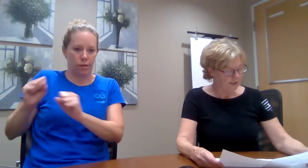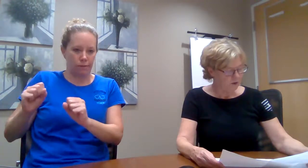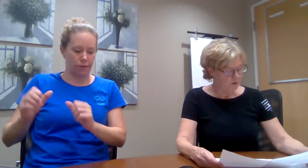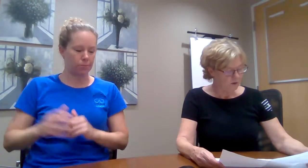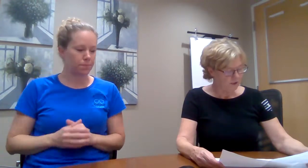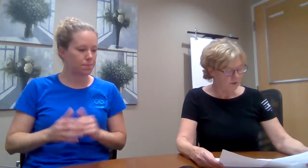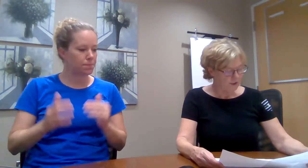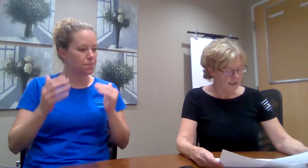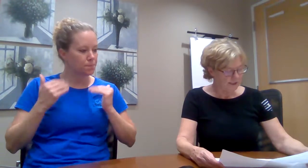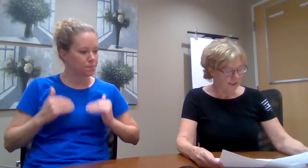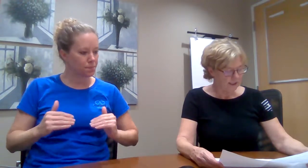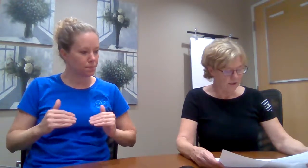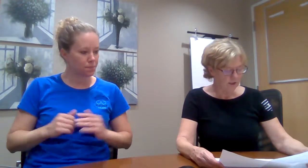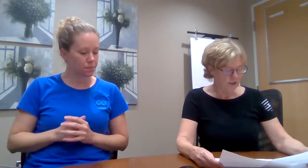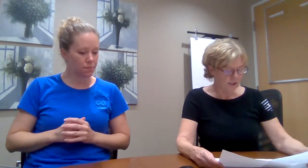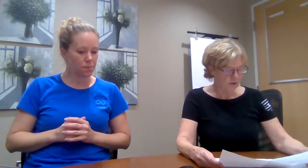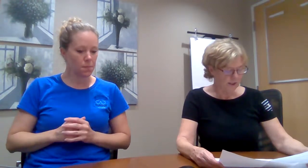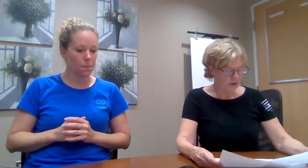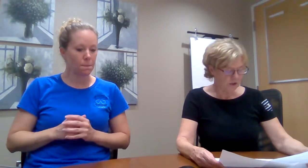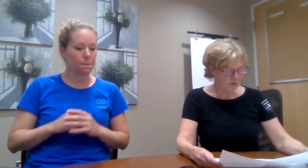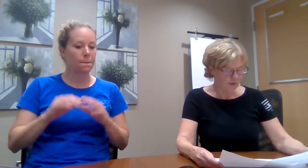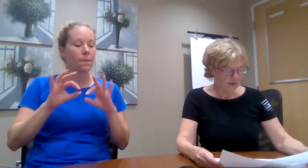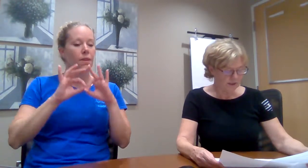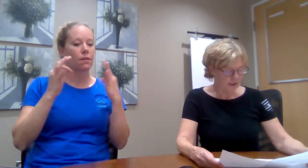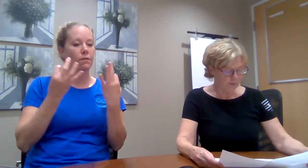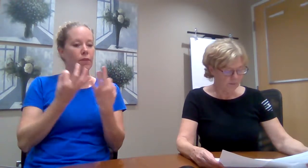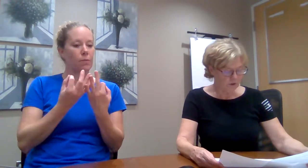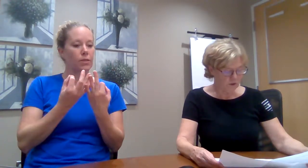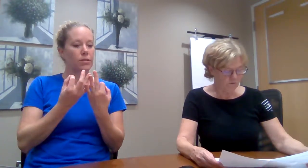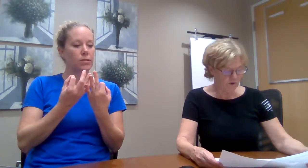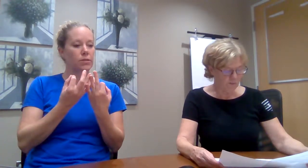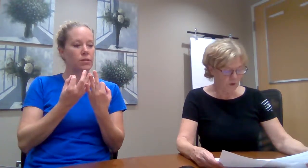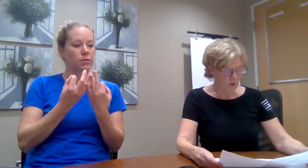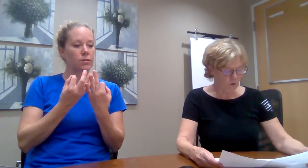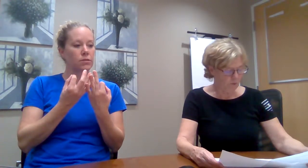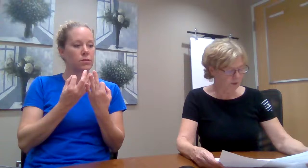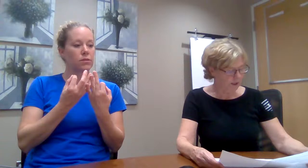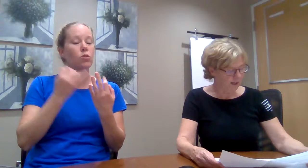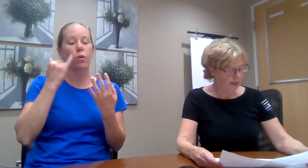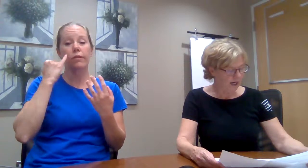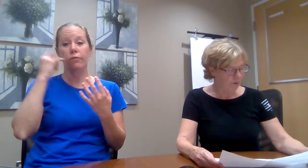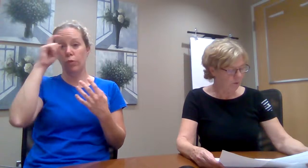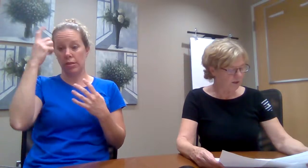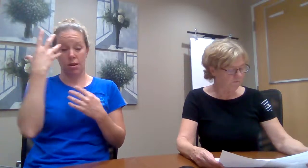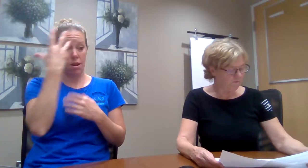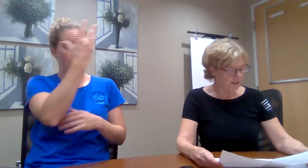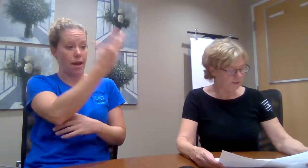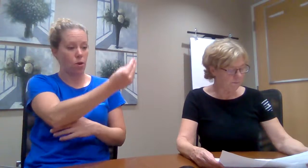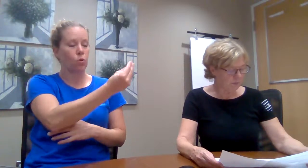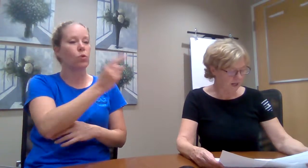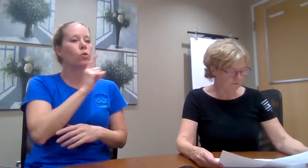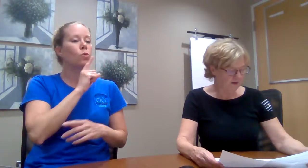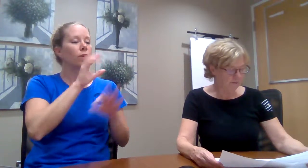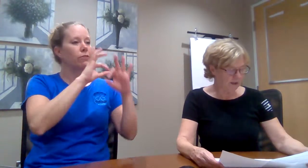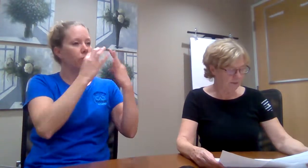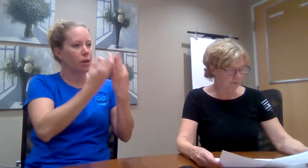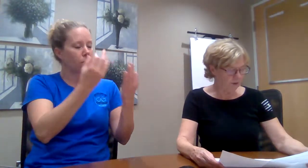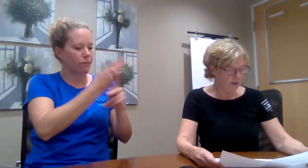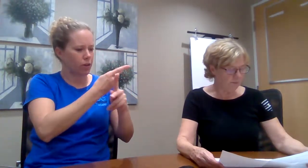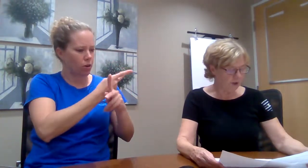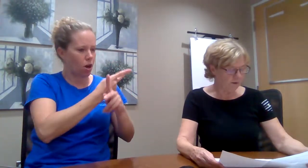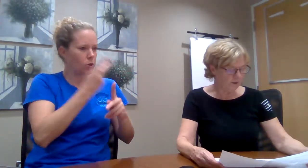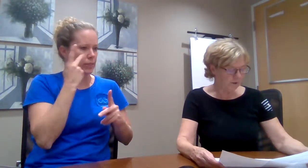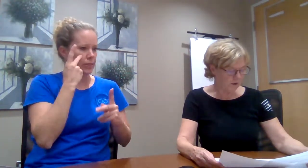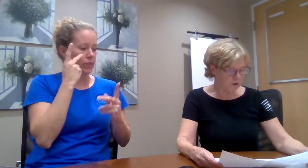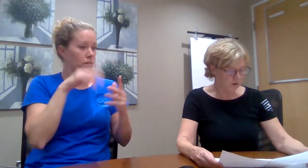Families need to seriously take into consideration when they take a person from the home, how it will affect my family